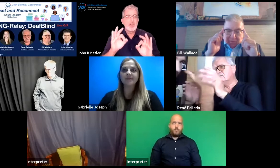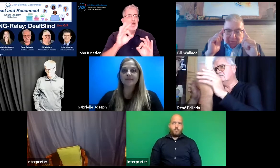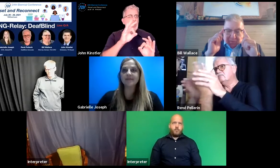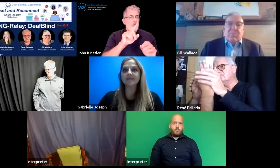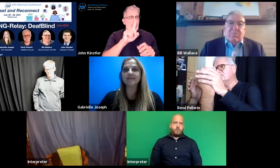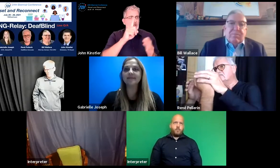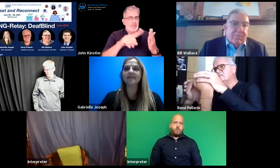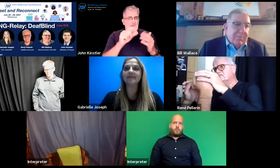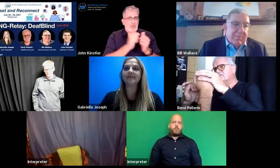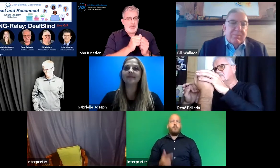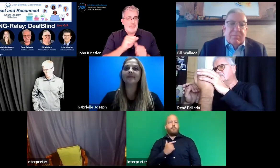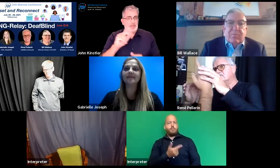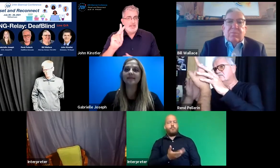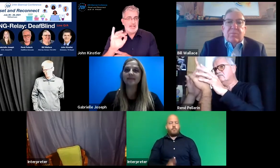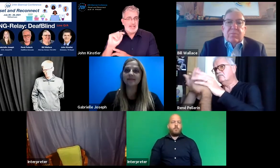Thank you. This is John.